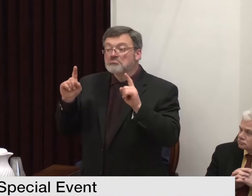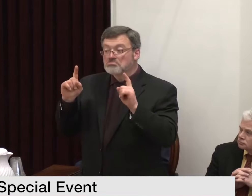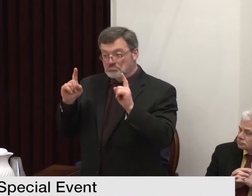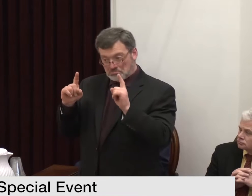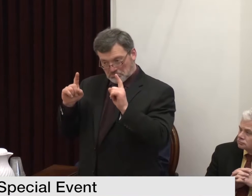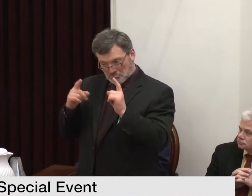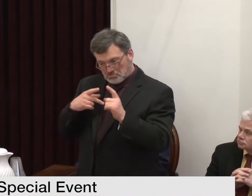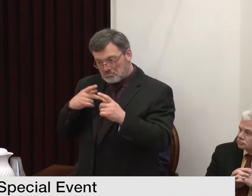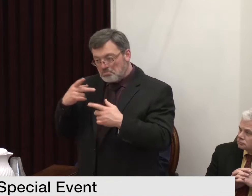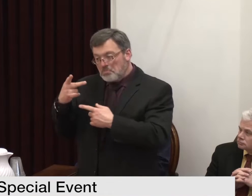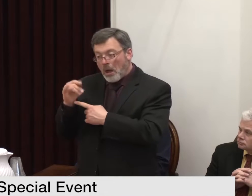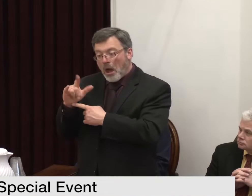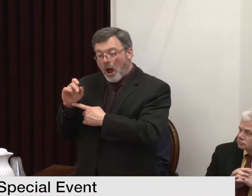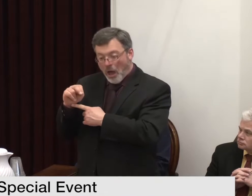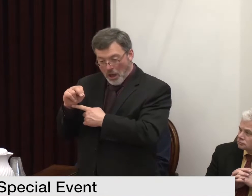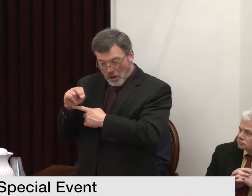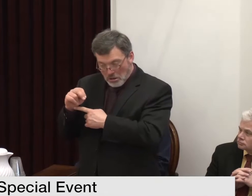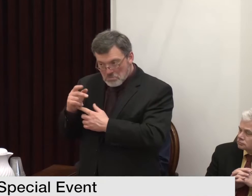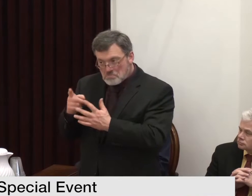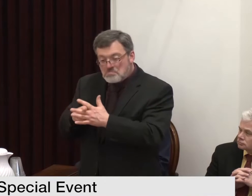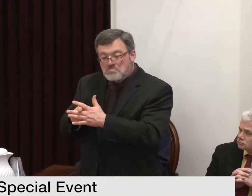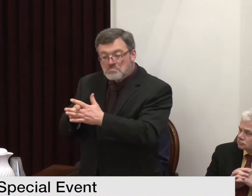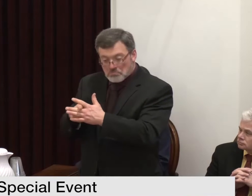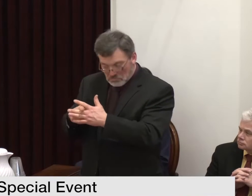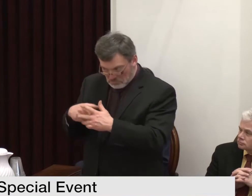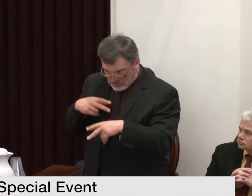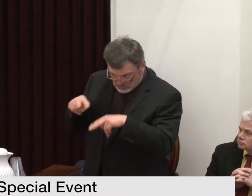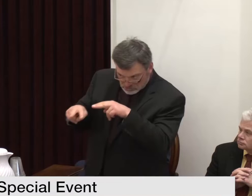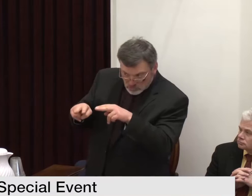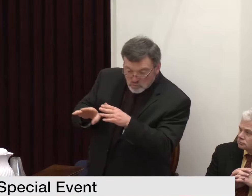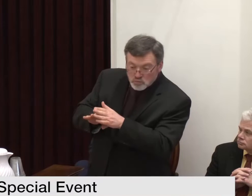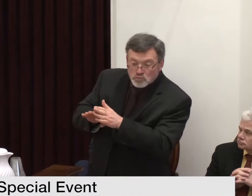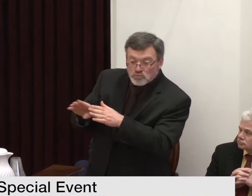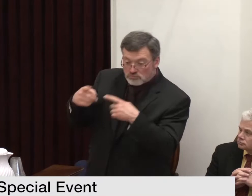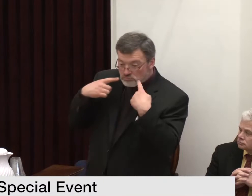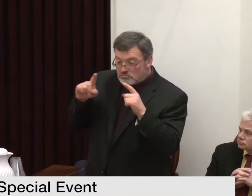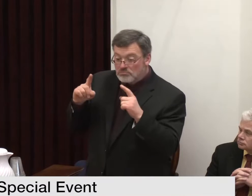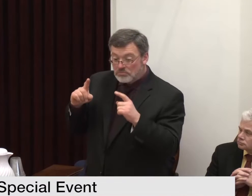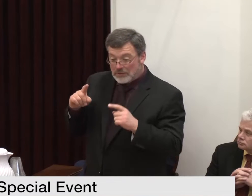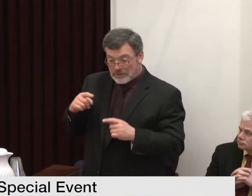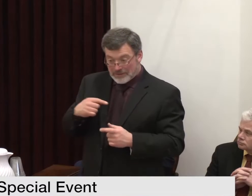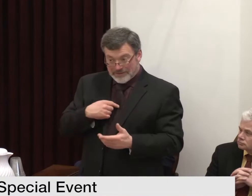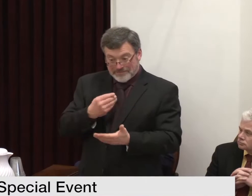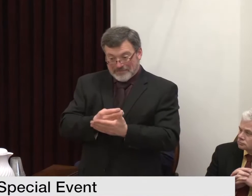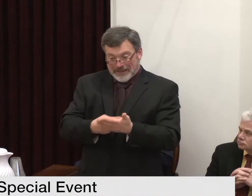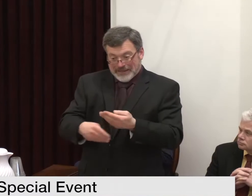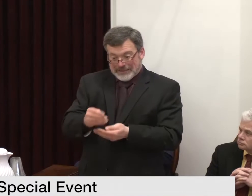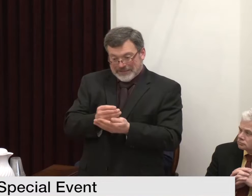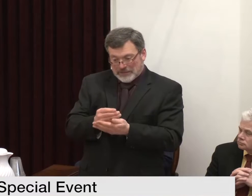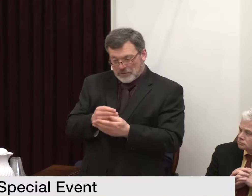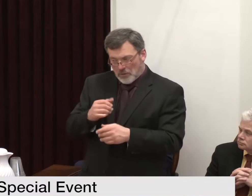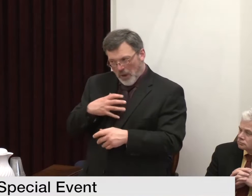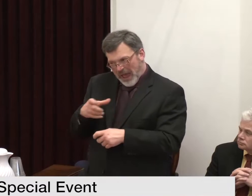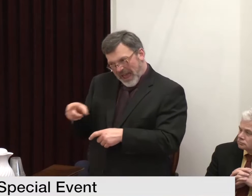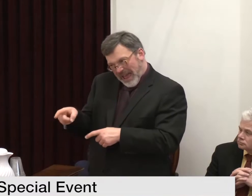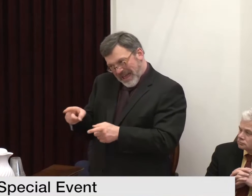in our state police barracks, this budget makes those permanent and adds eight more.